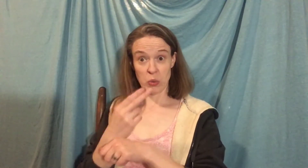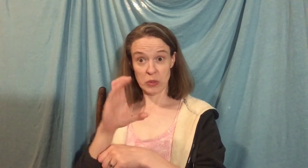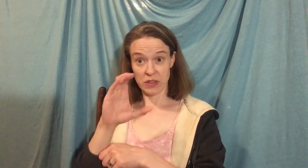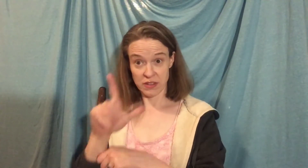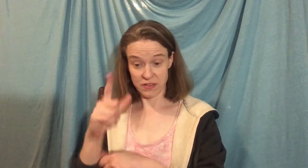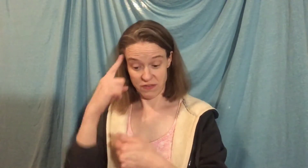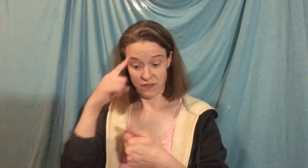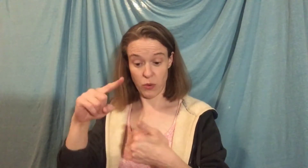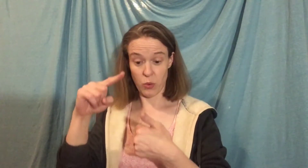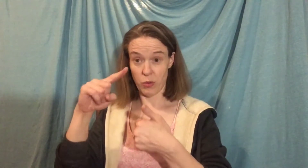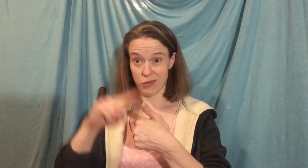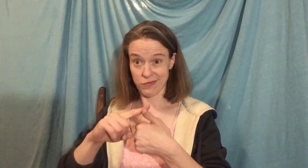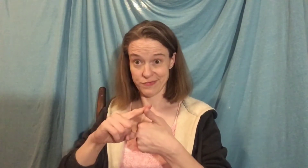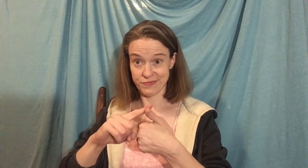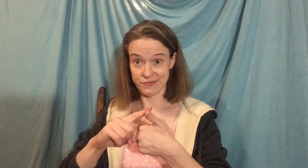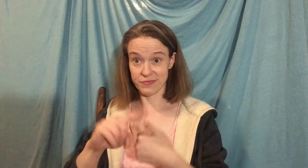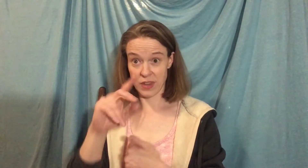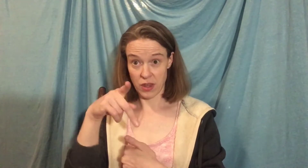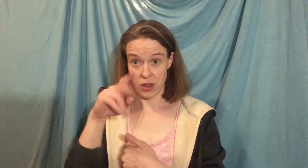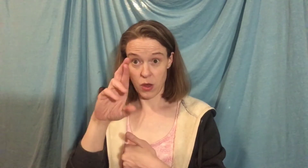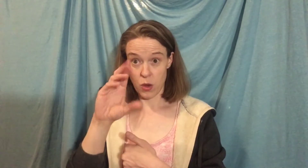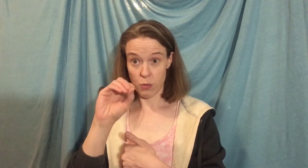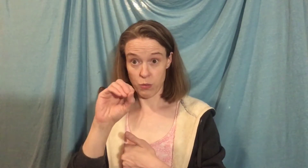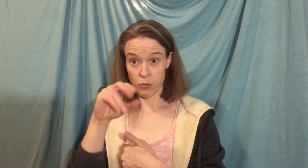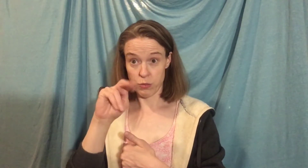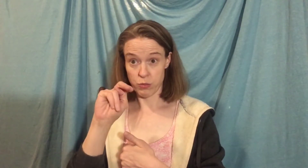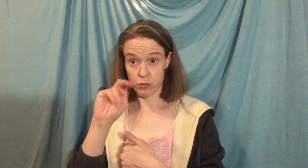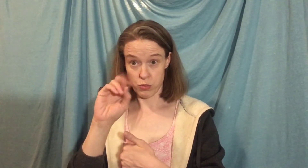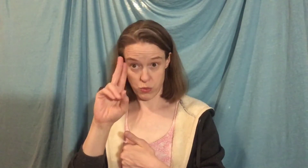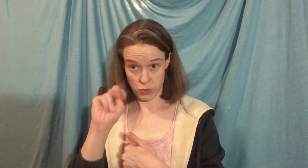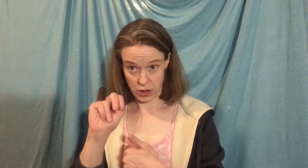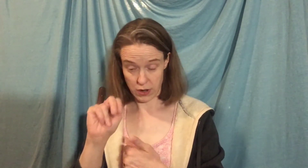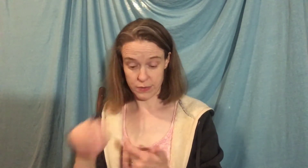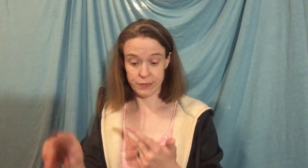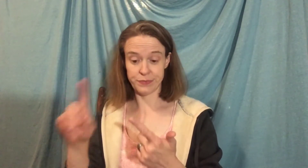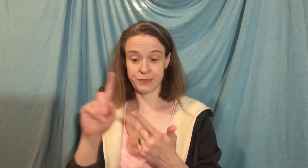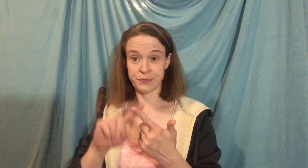We use classifiers as pronouns,